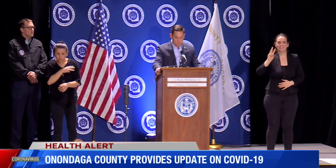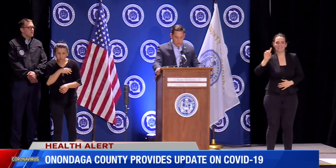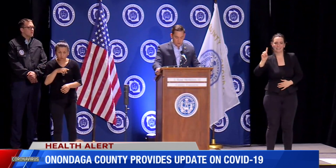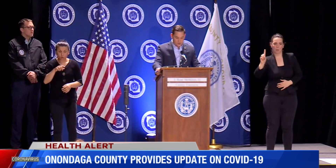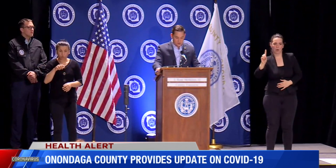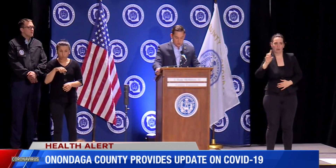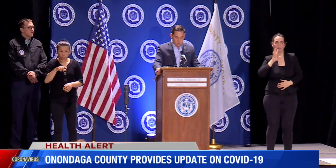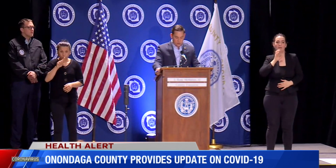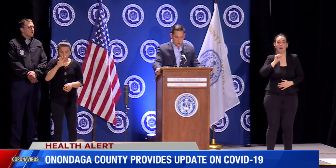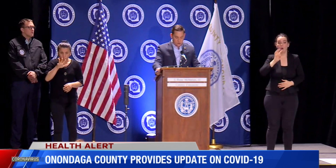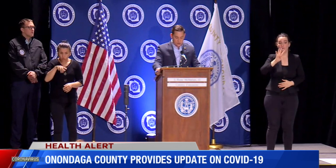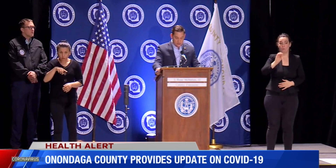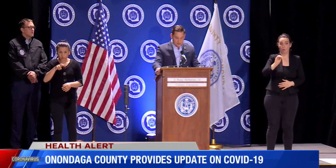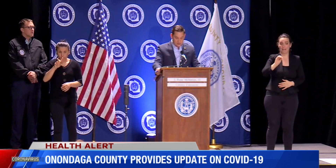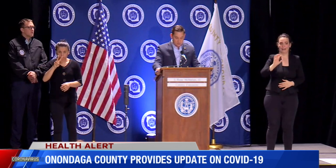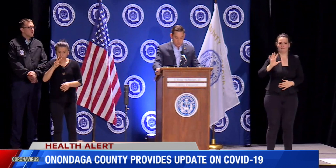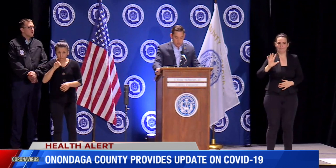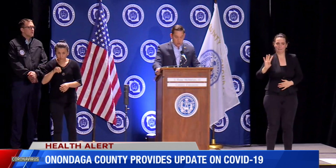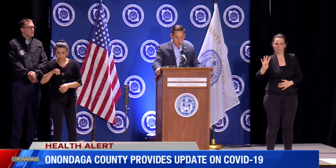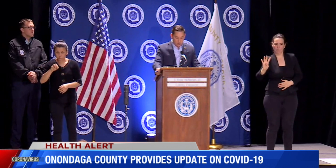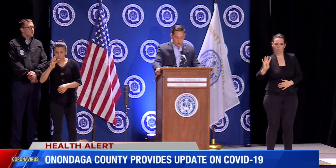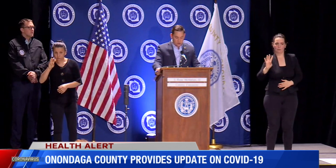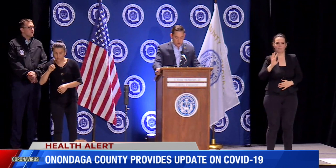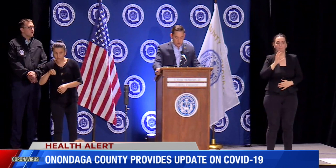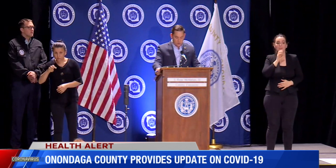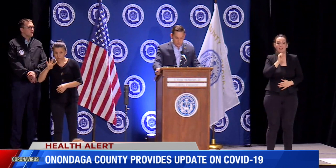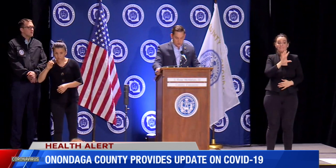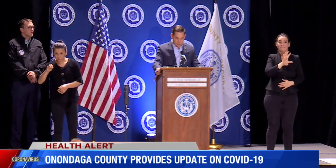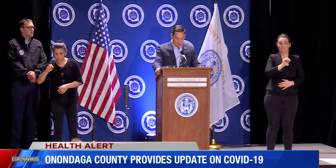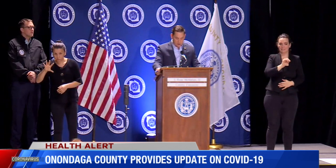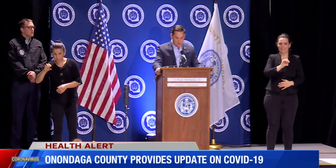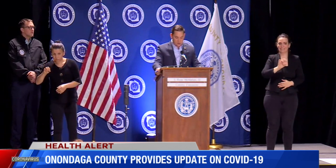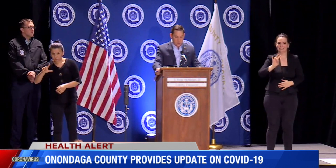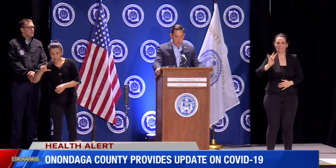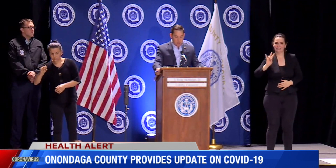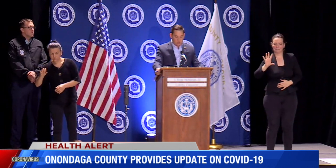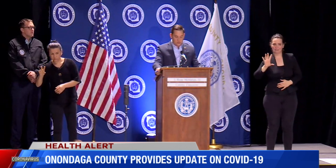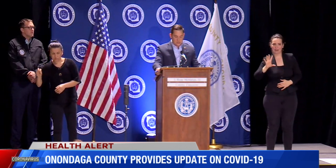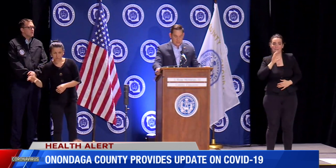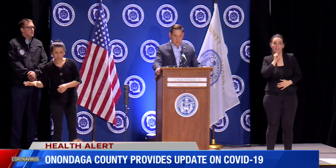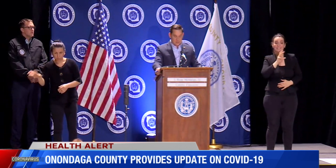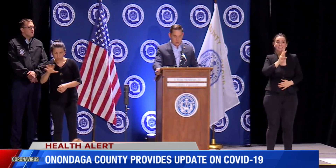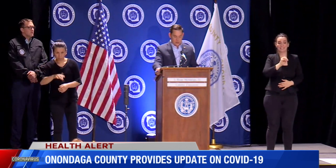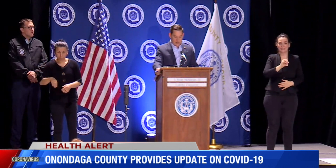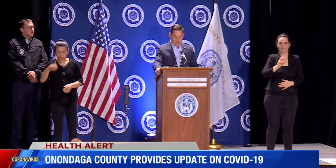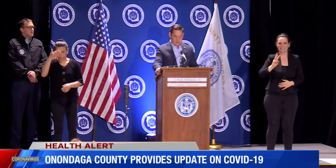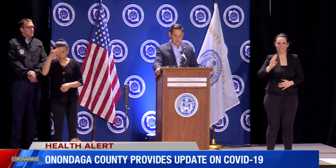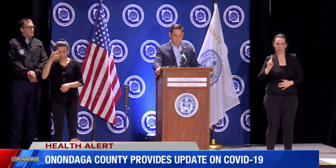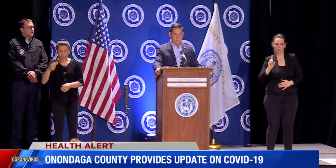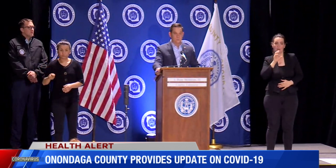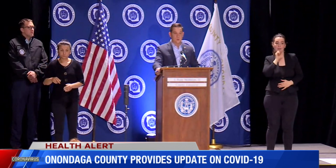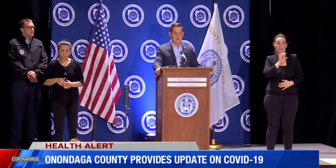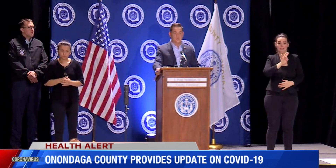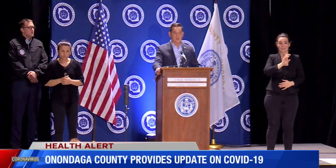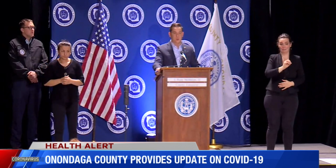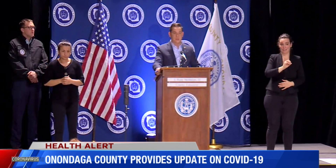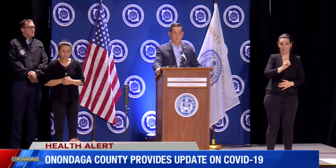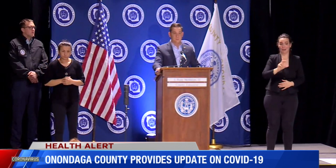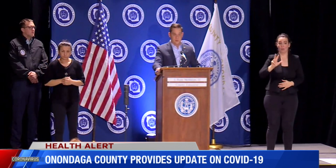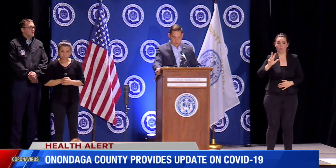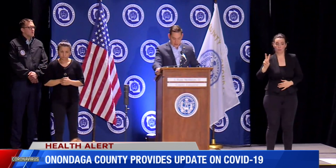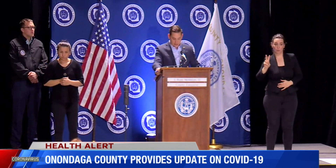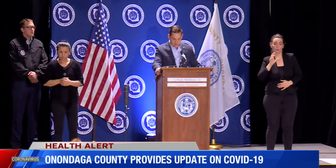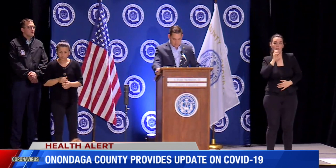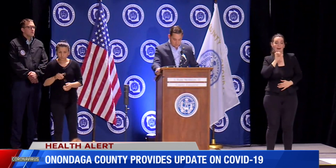50s, 61 in their 60s, 32 in their 70s, 13 in their 80s, and